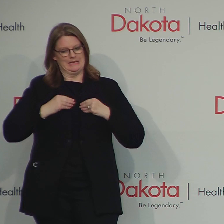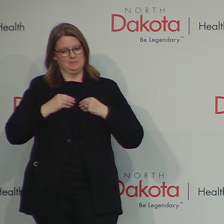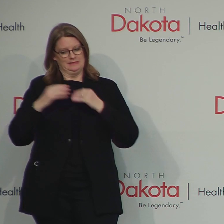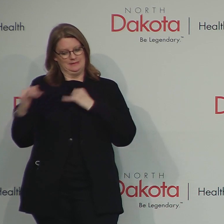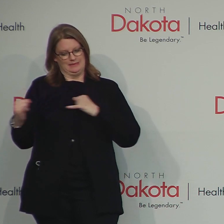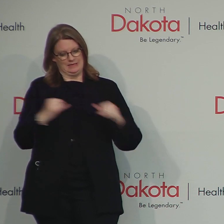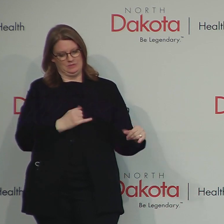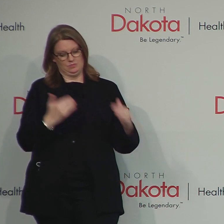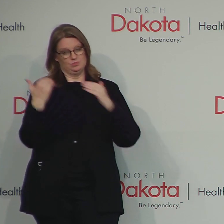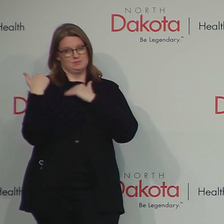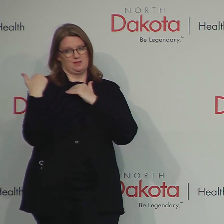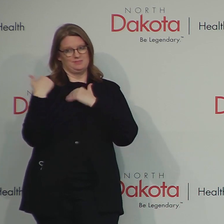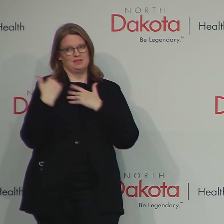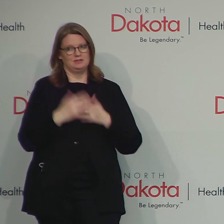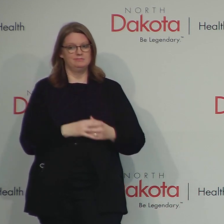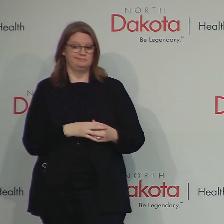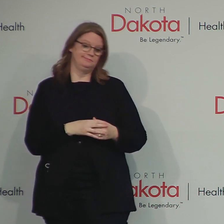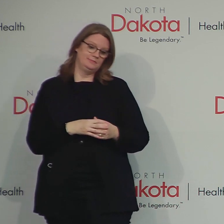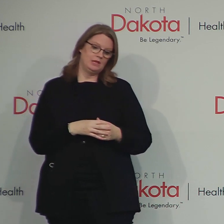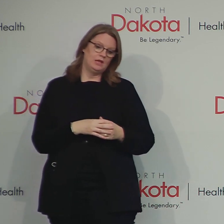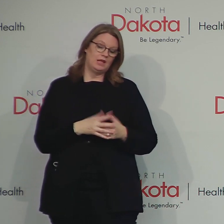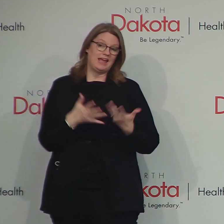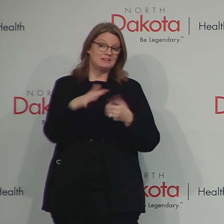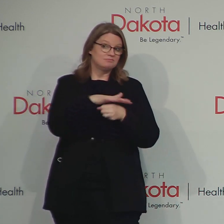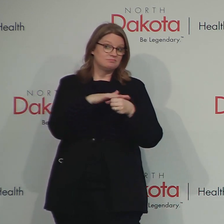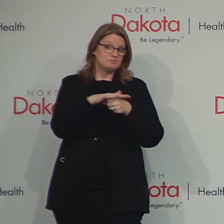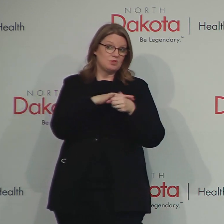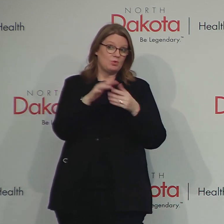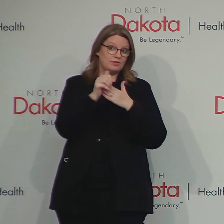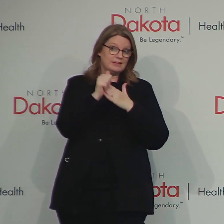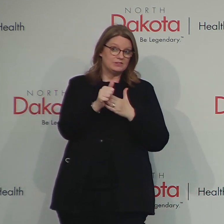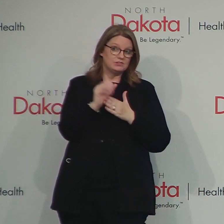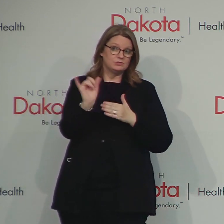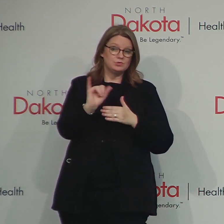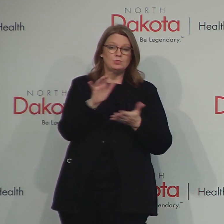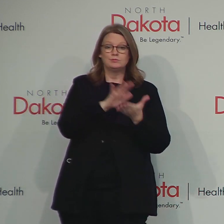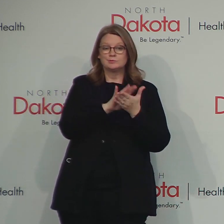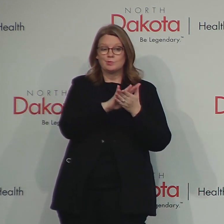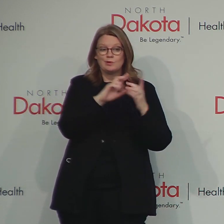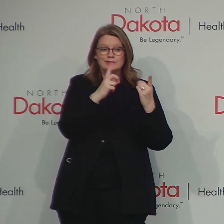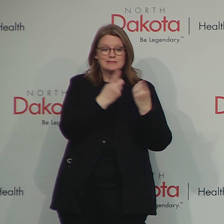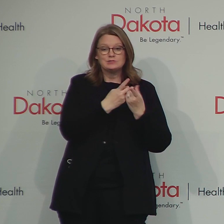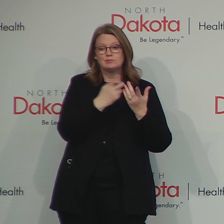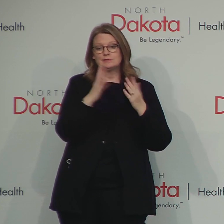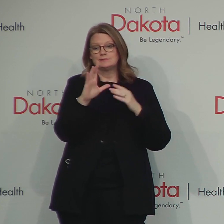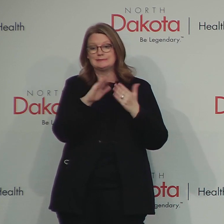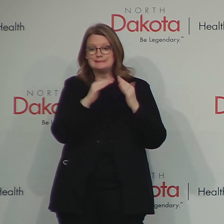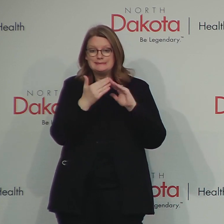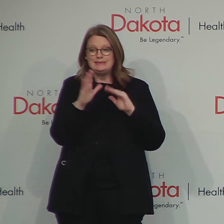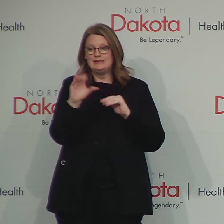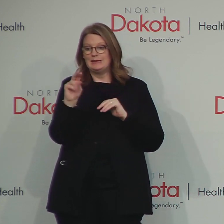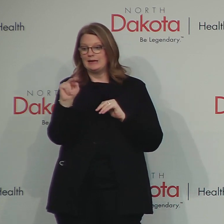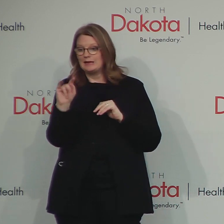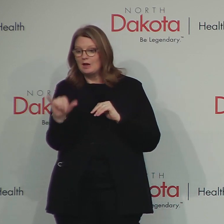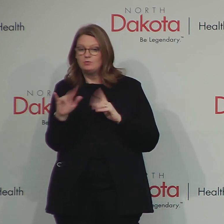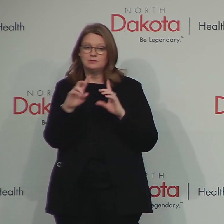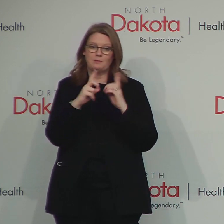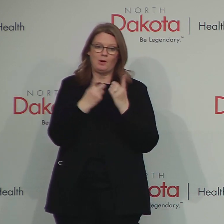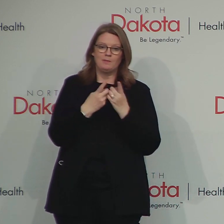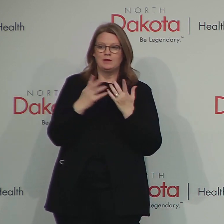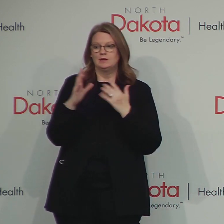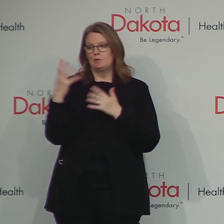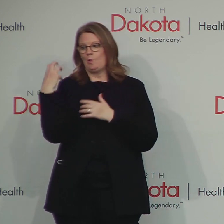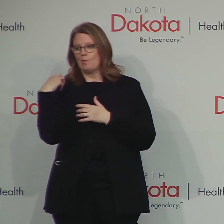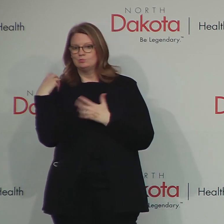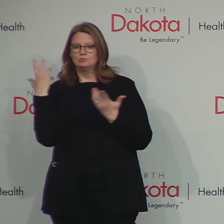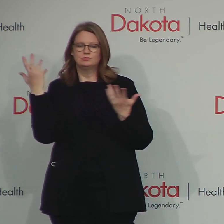the responsibility of North Dakota and local leadership at all levels, school district, city, county, department,